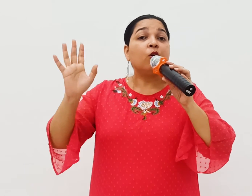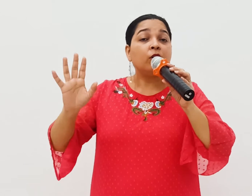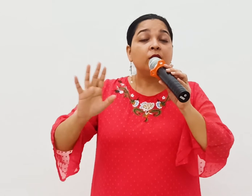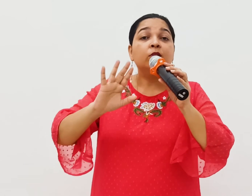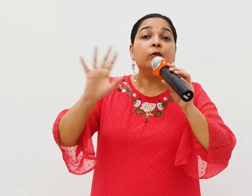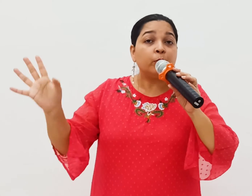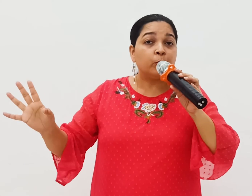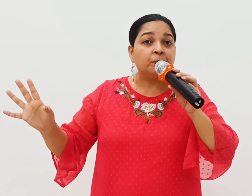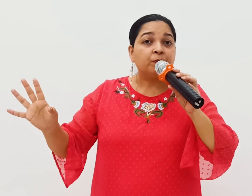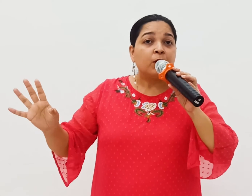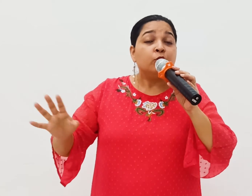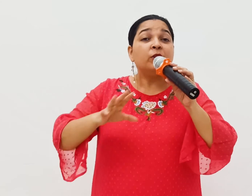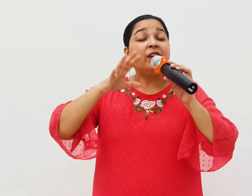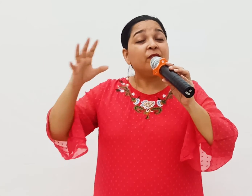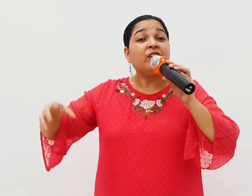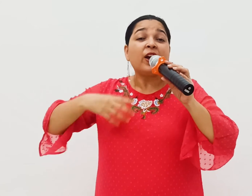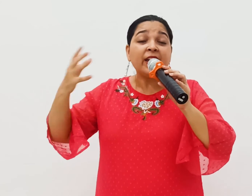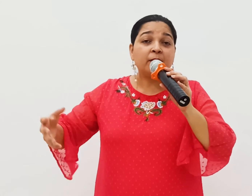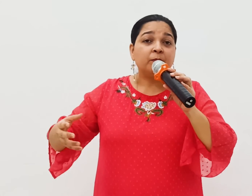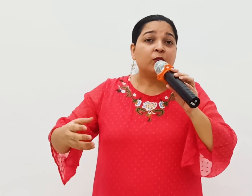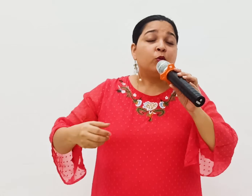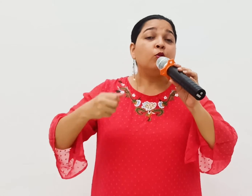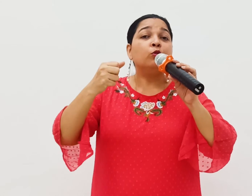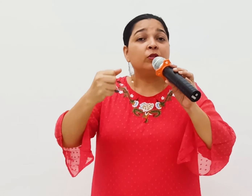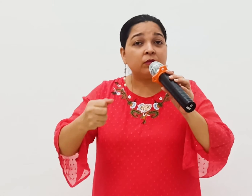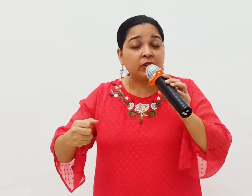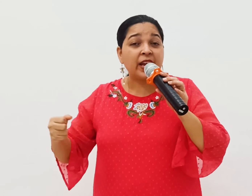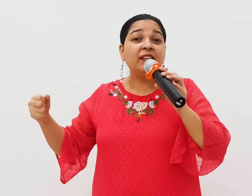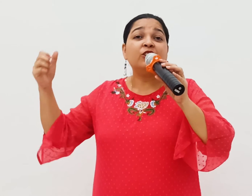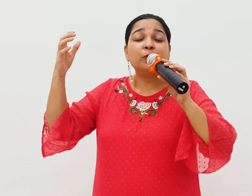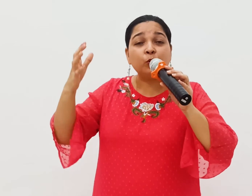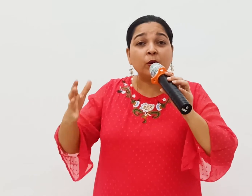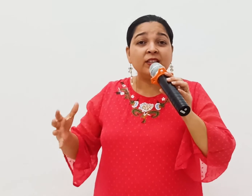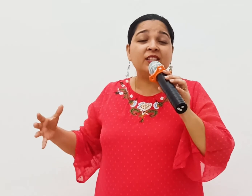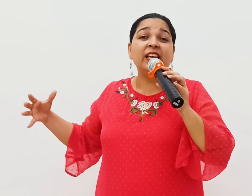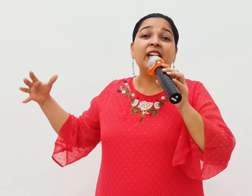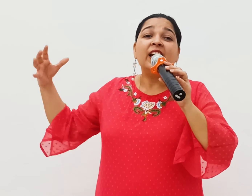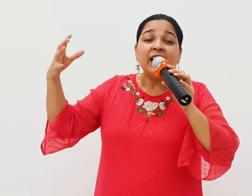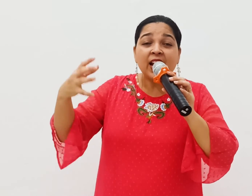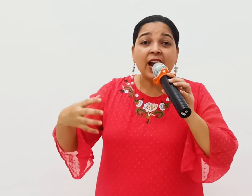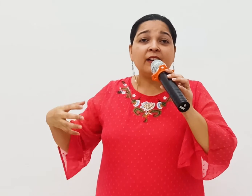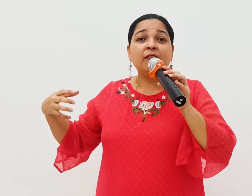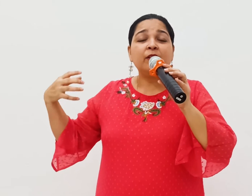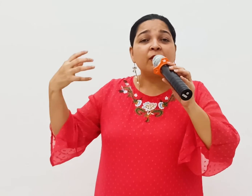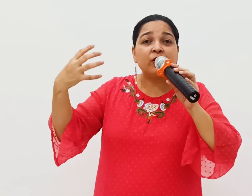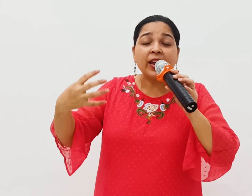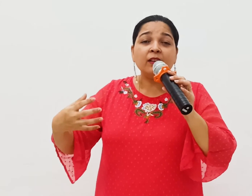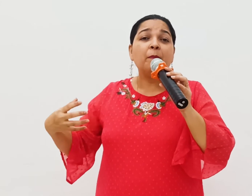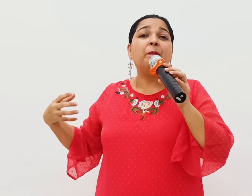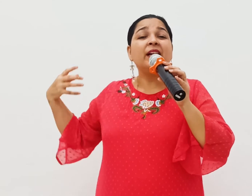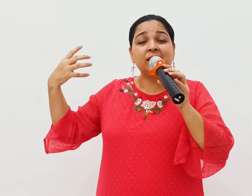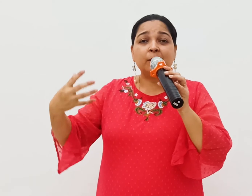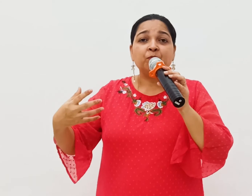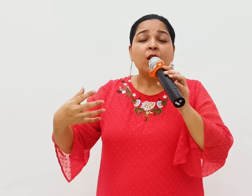we cannot throw you. So they were trying, you know, to take the ship towards the land. They were